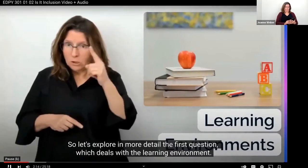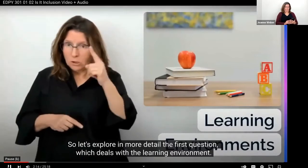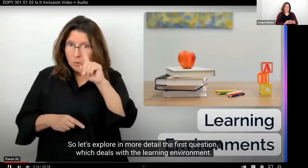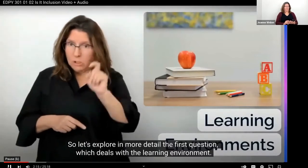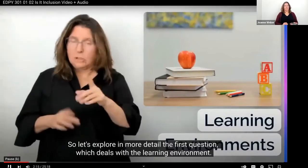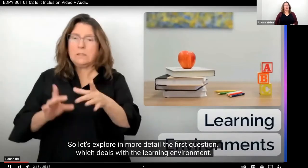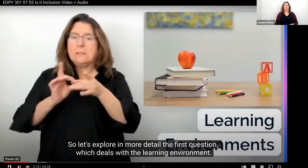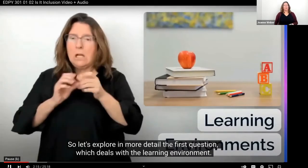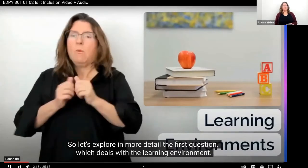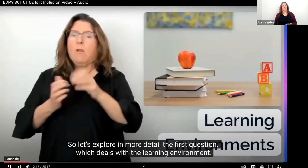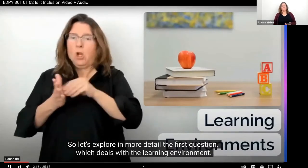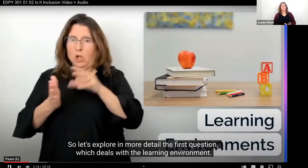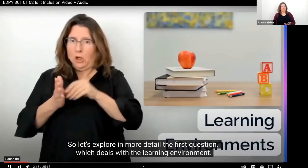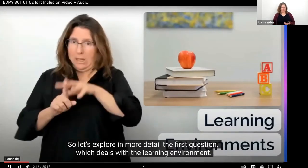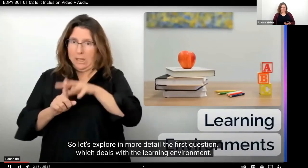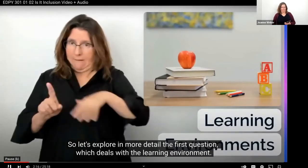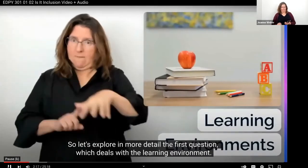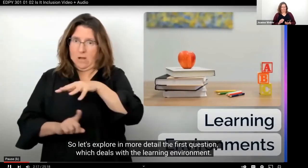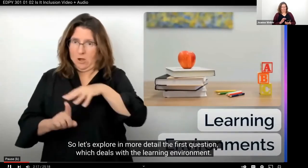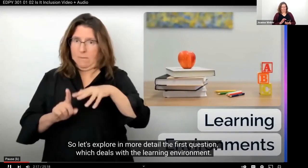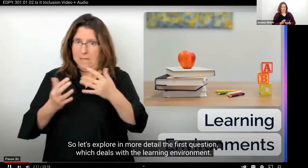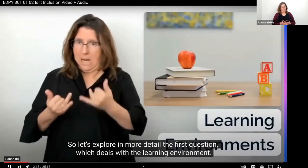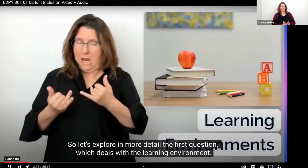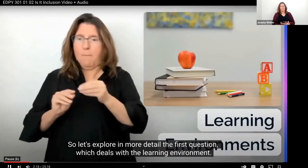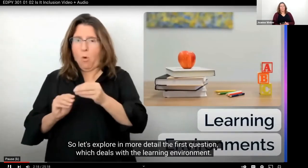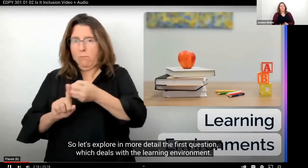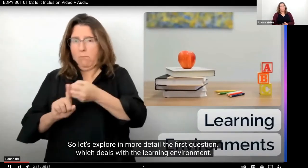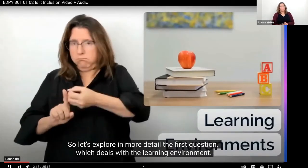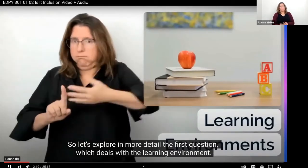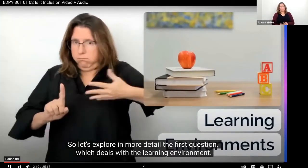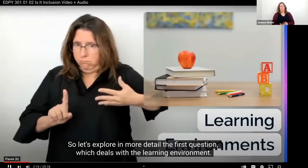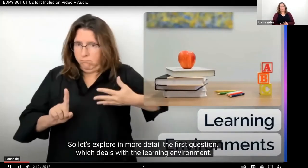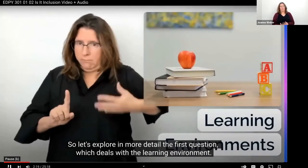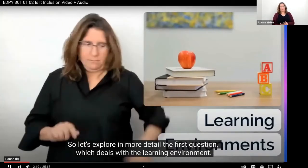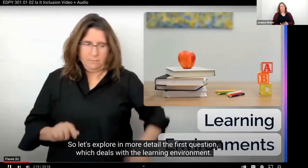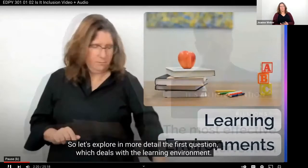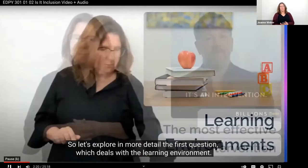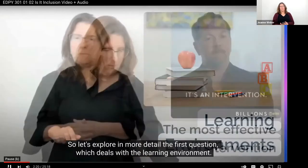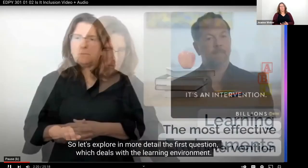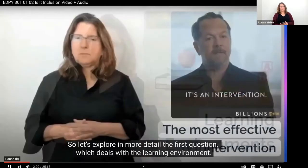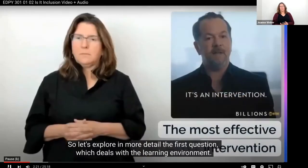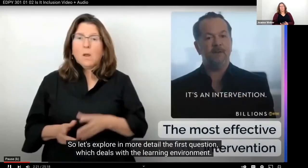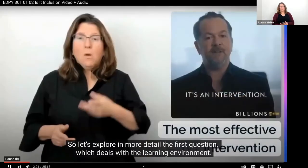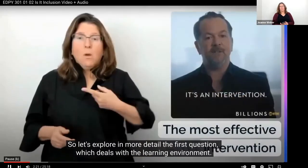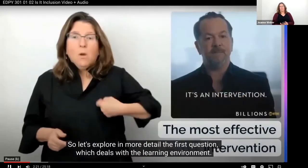So let's explore in more detail the first question, which deals with the learning environment.